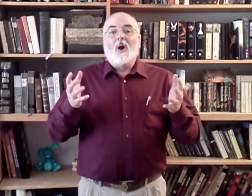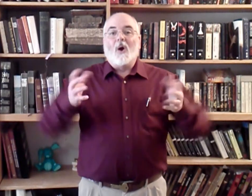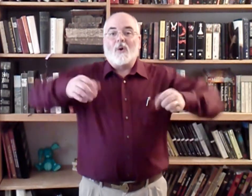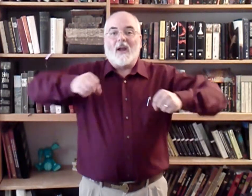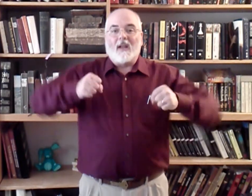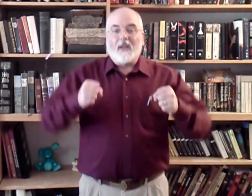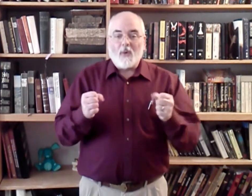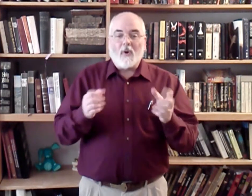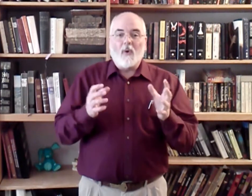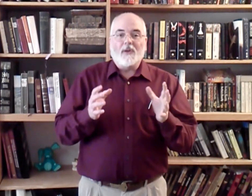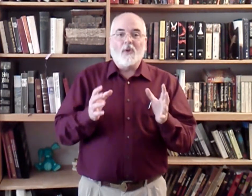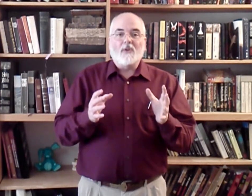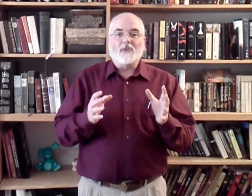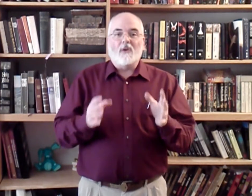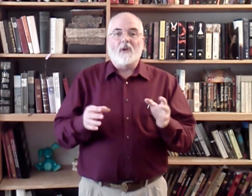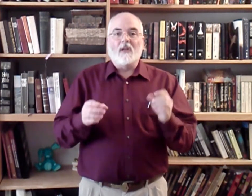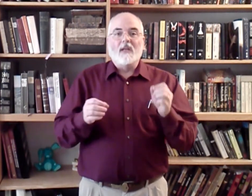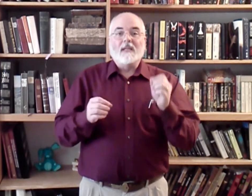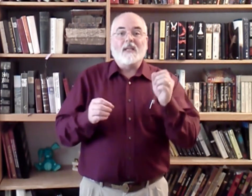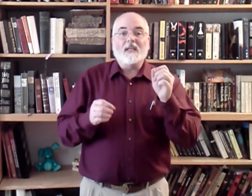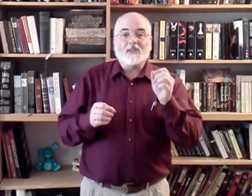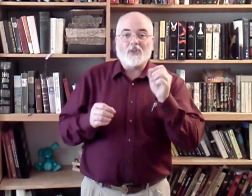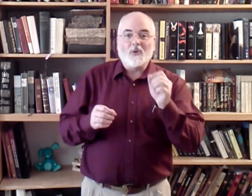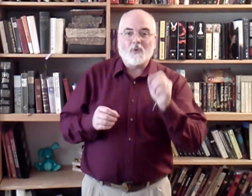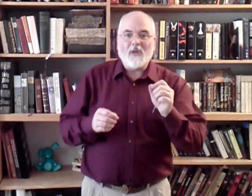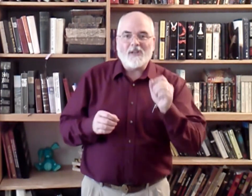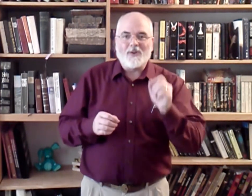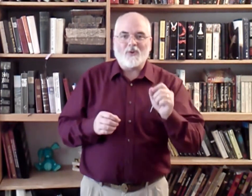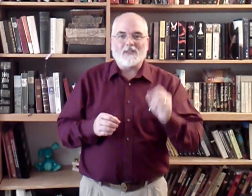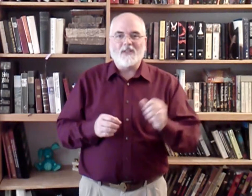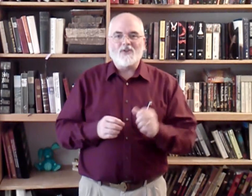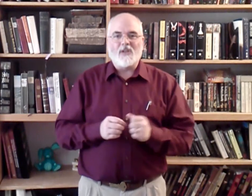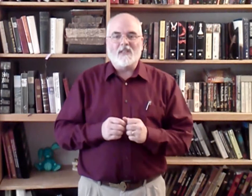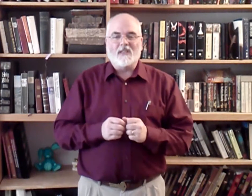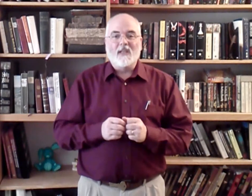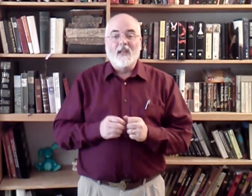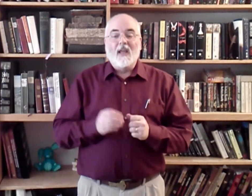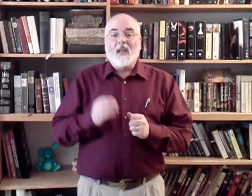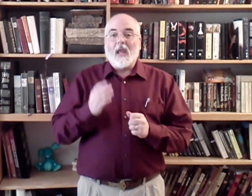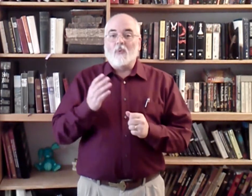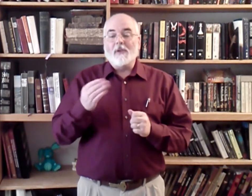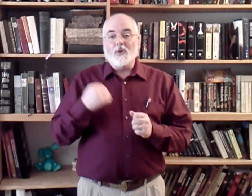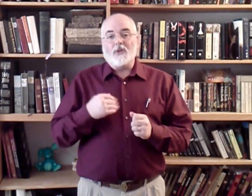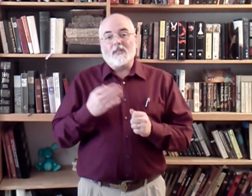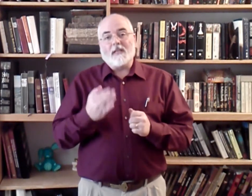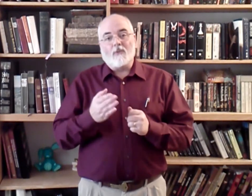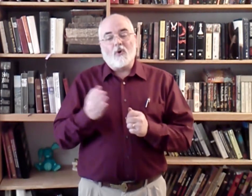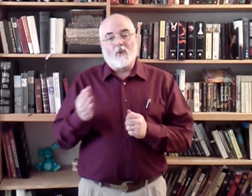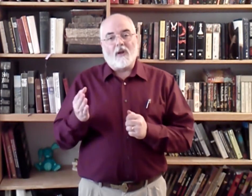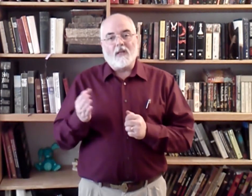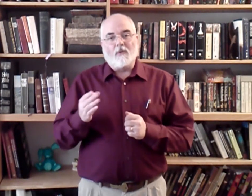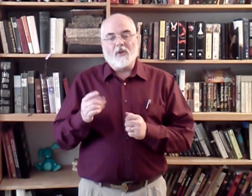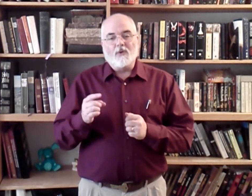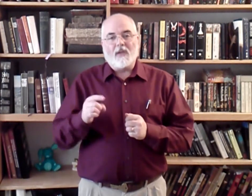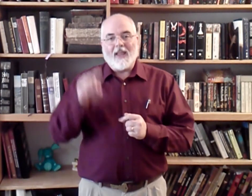All right, here we're going to go through the song, "'Tis so sweet to trust in Jesus." And we'll be using the same recording that we'll using